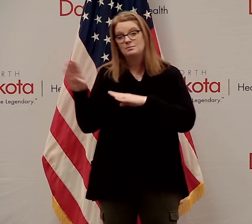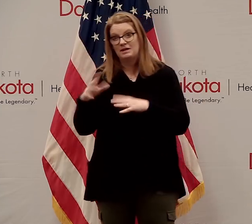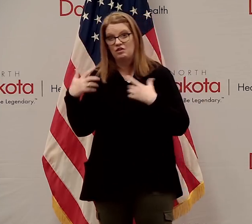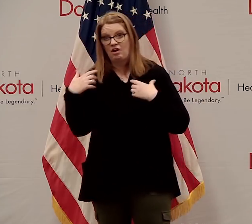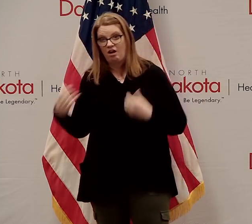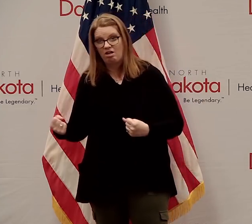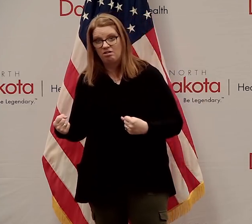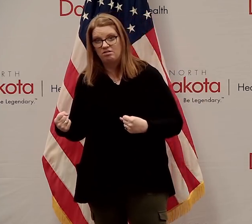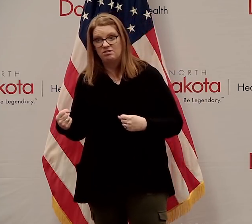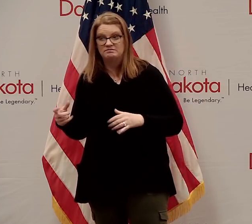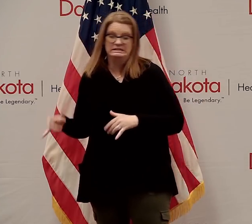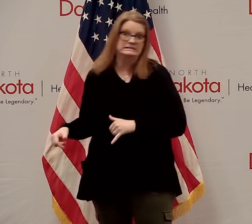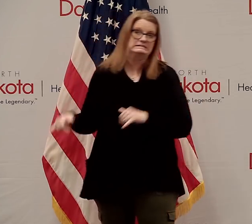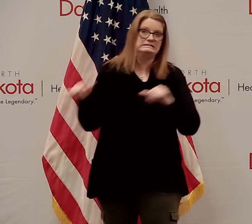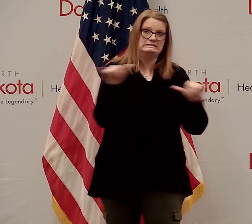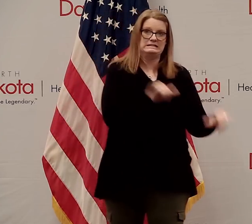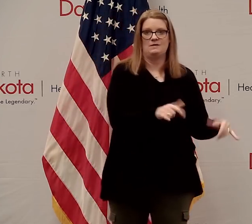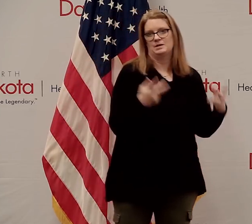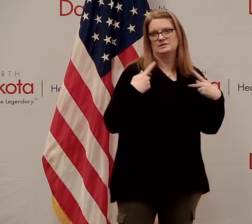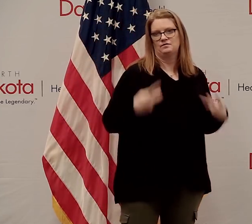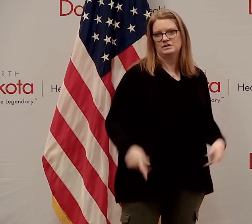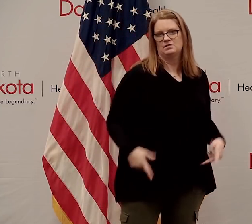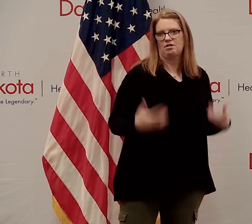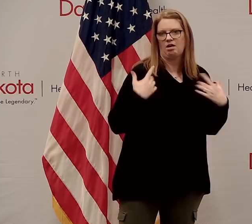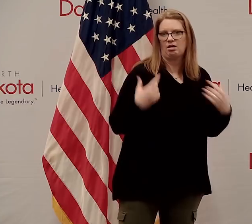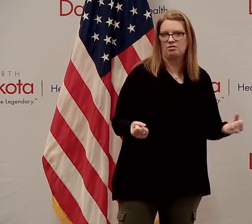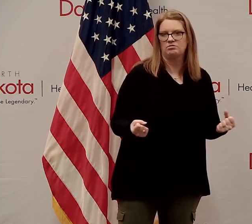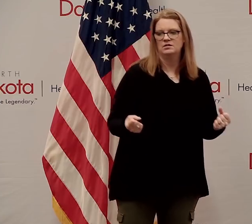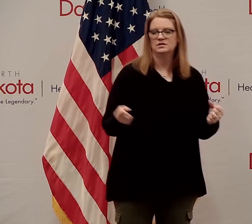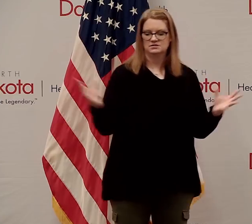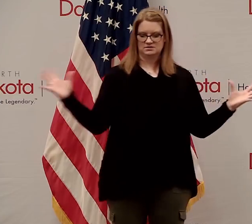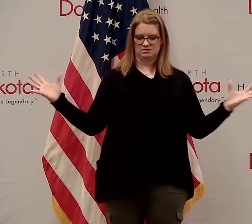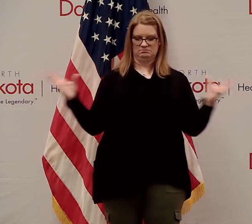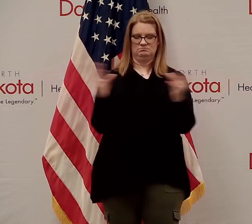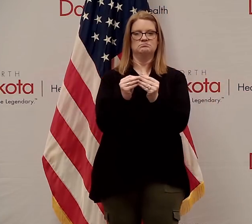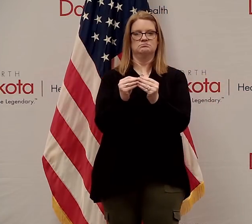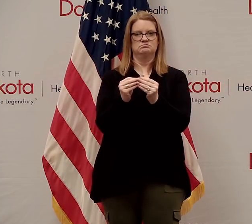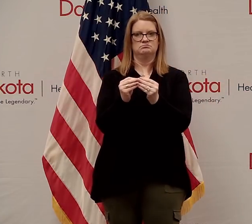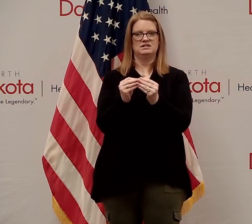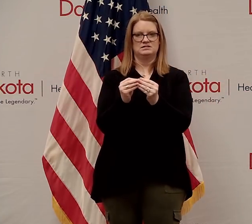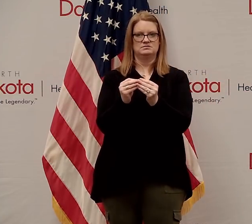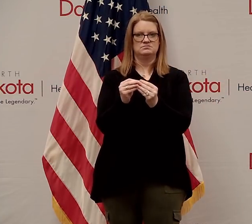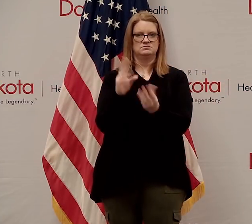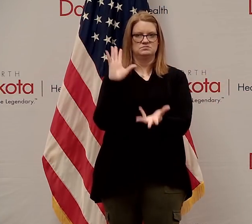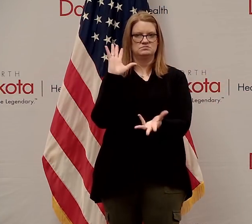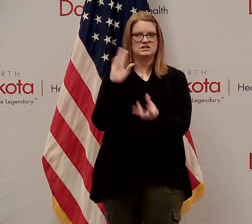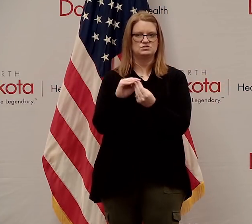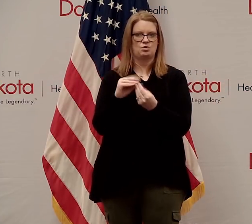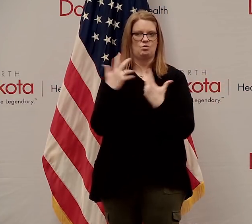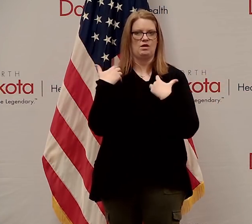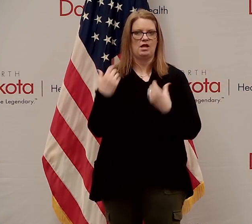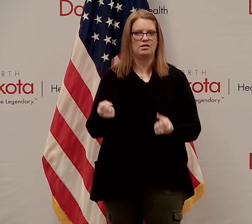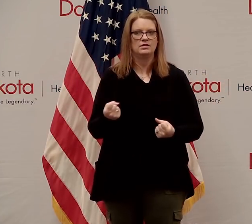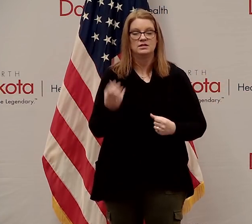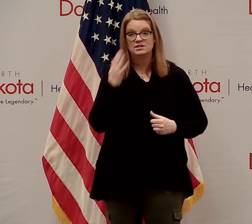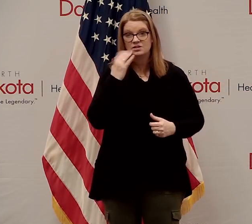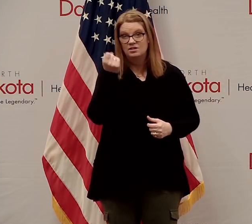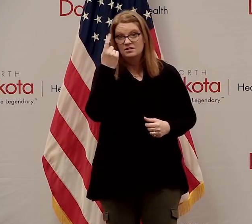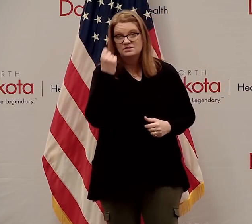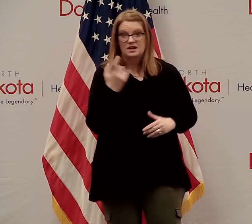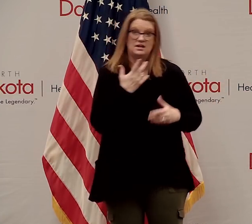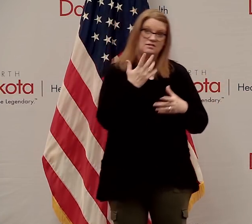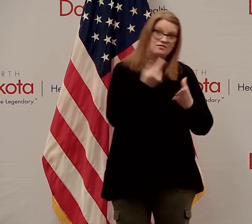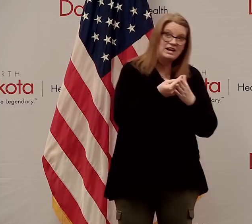also like physical health, part of our total health picture, and we also understand that the isolation and financial